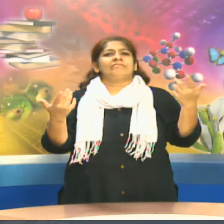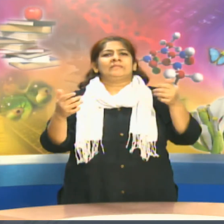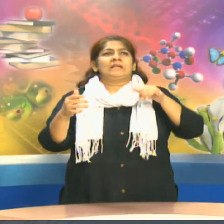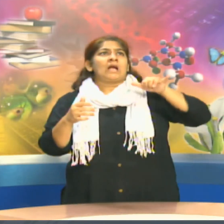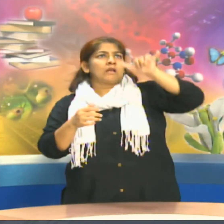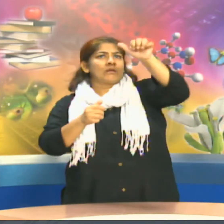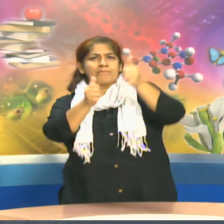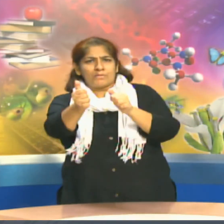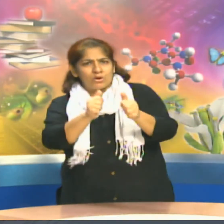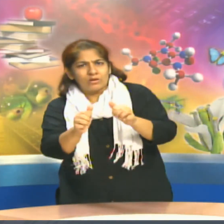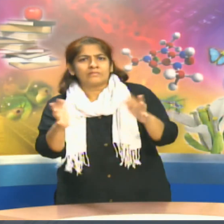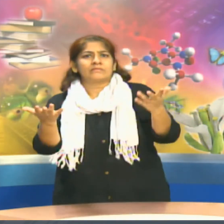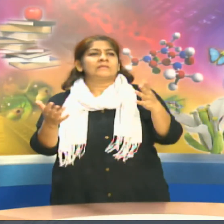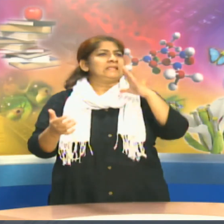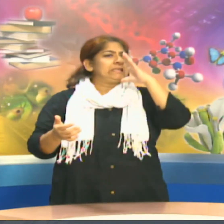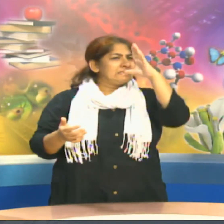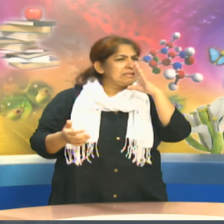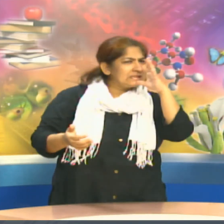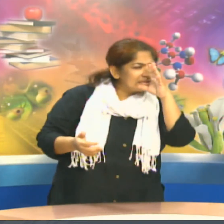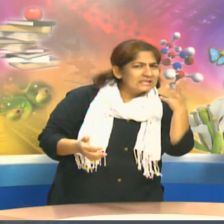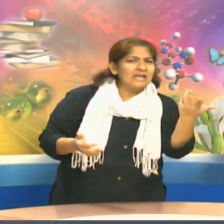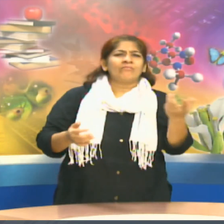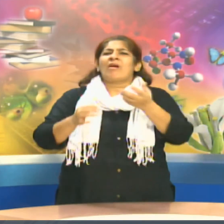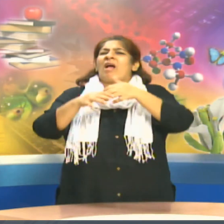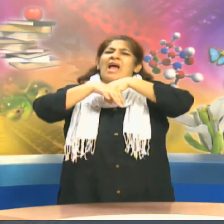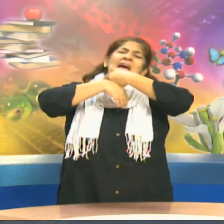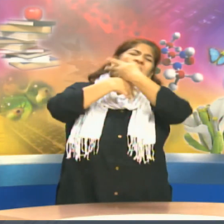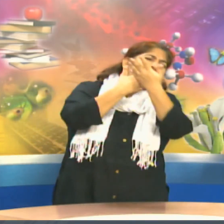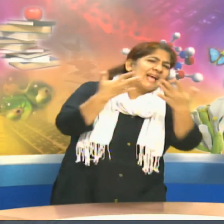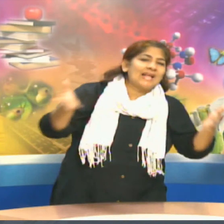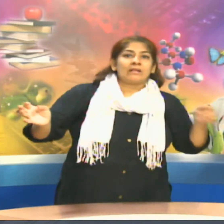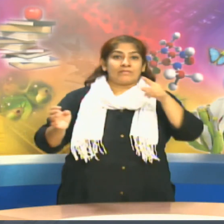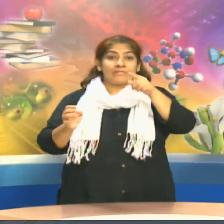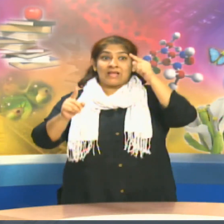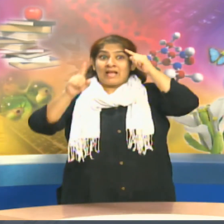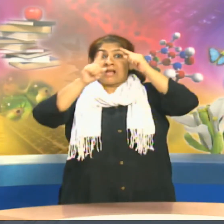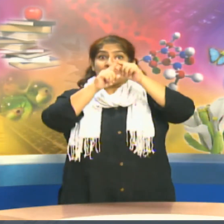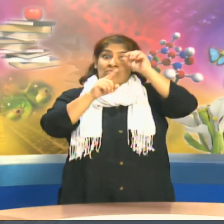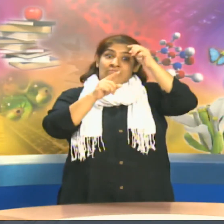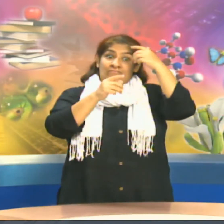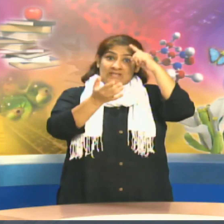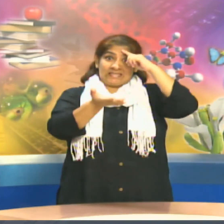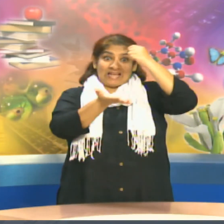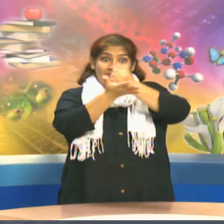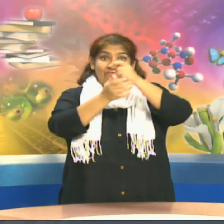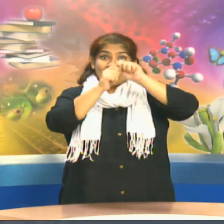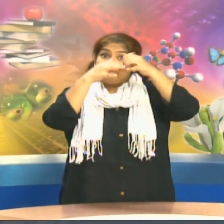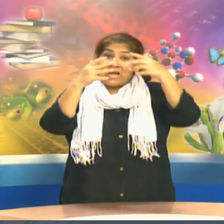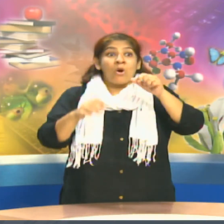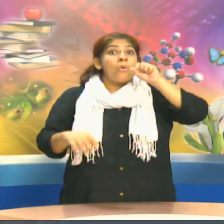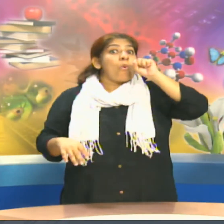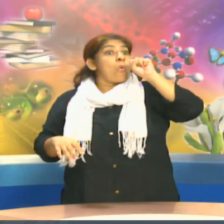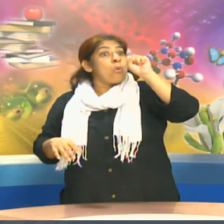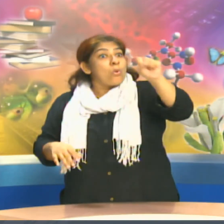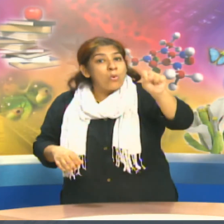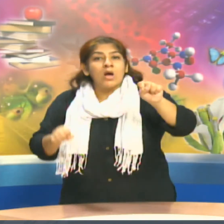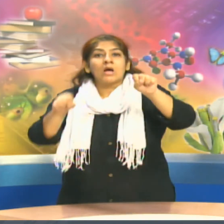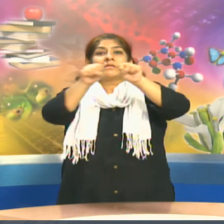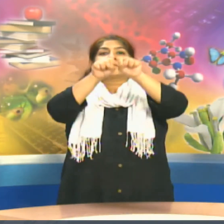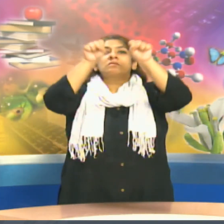our planning in any work. When we go to airport or do education, any work we do, we